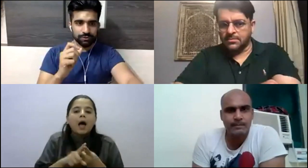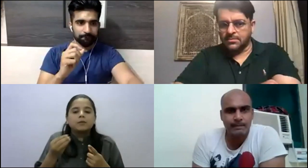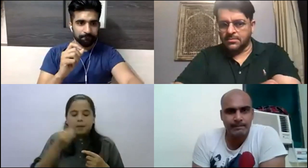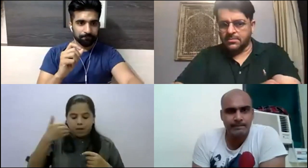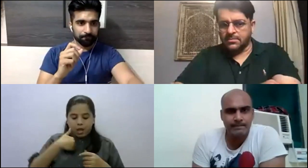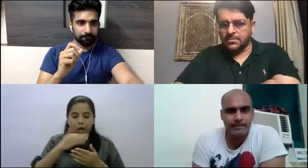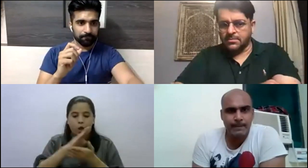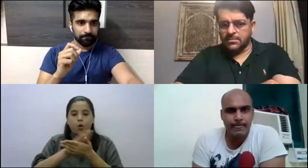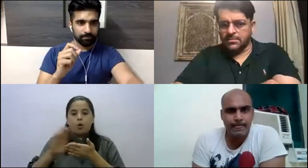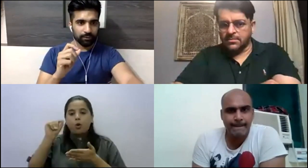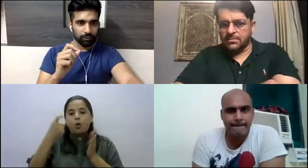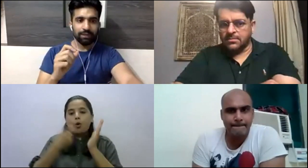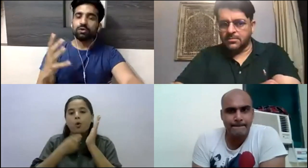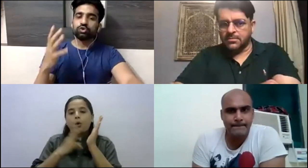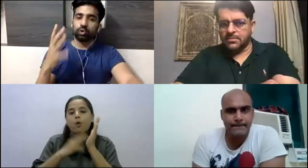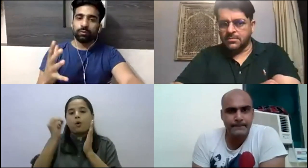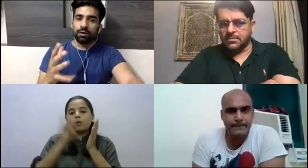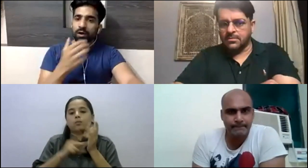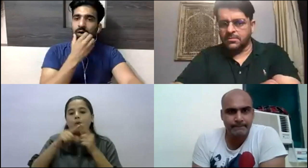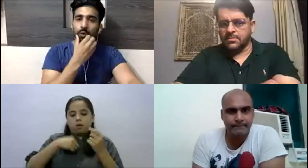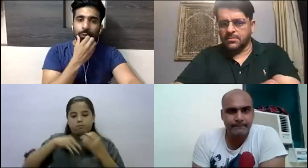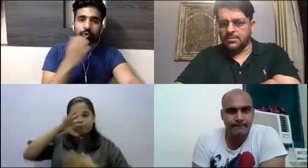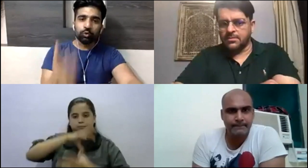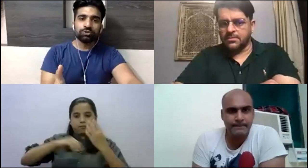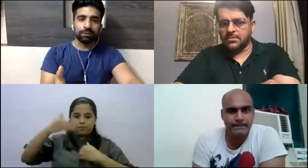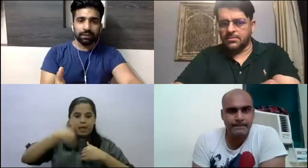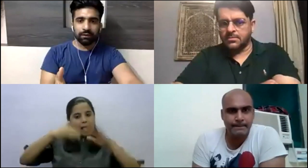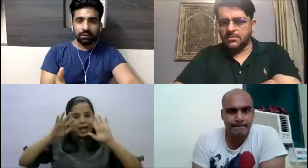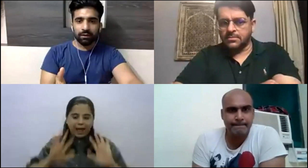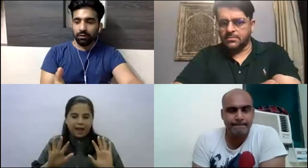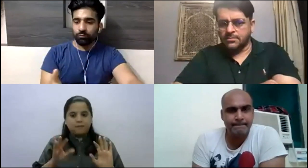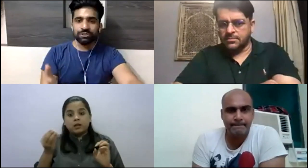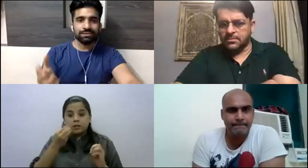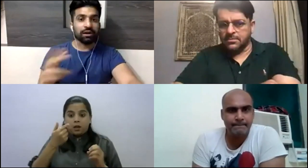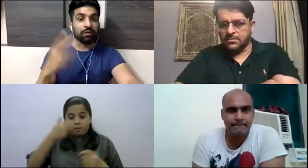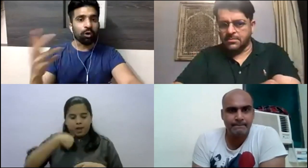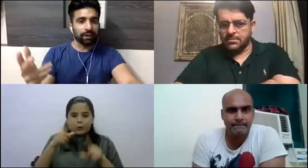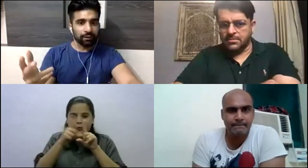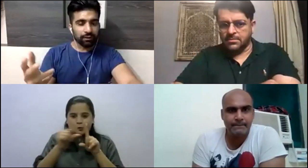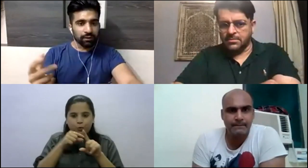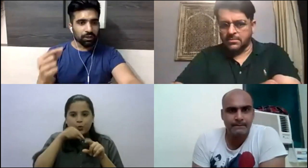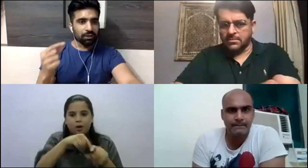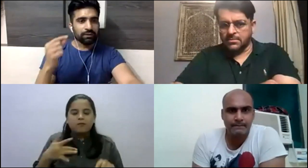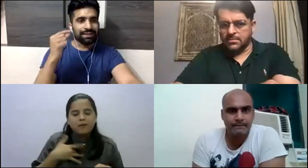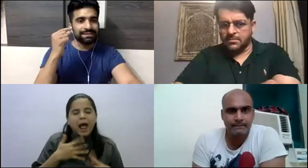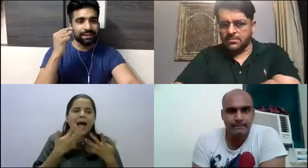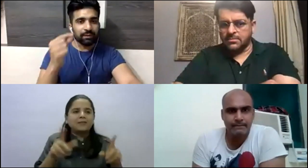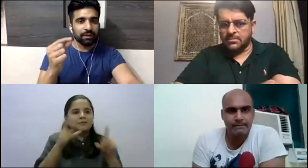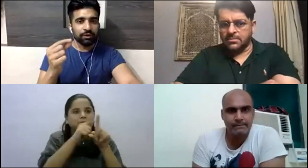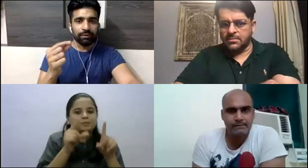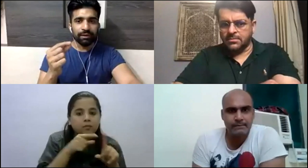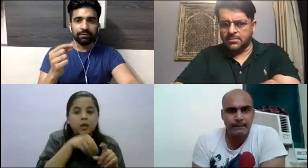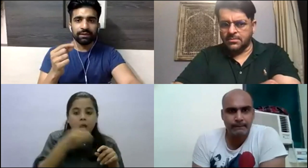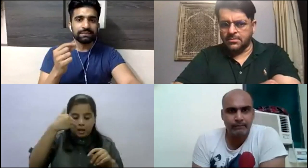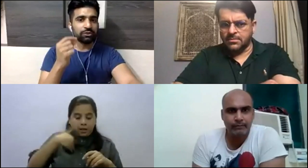hormones. Okay. So when you do something which is rewarding, there is a chemical